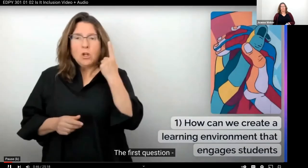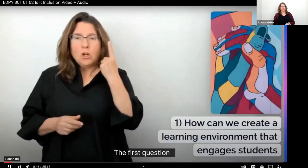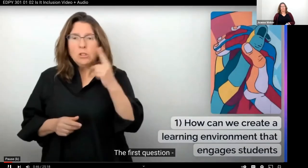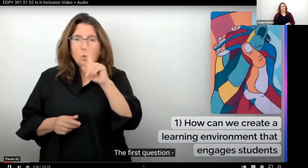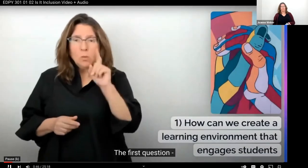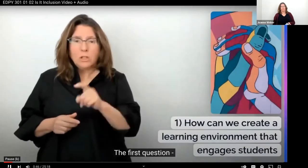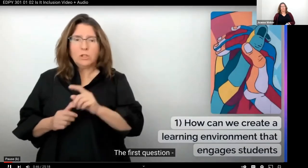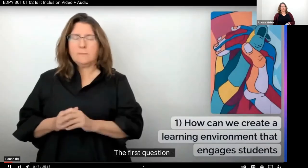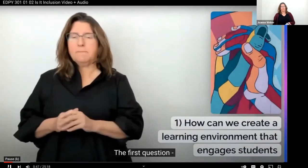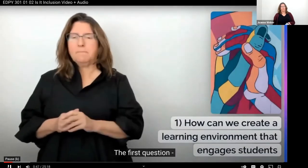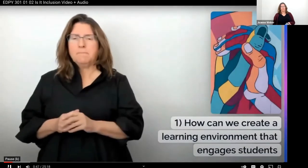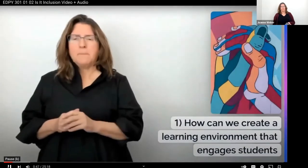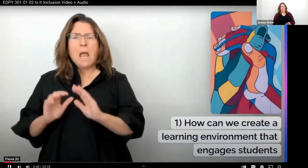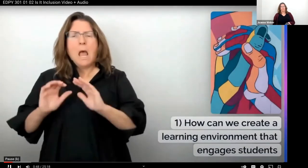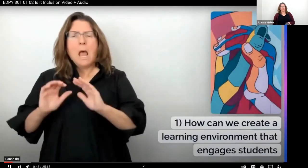The first question: